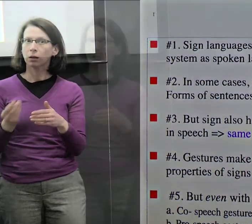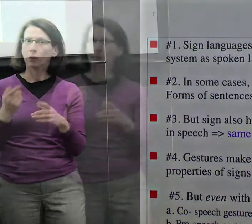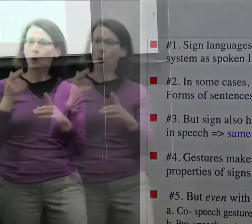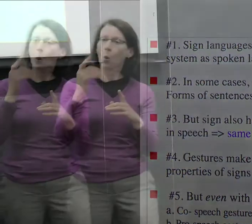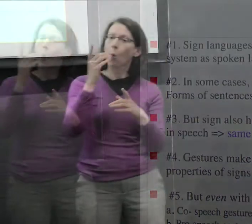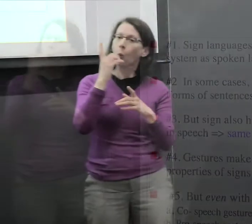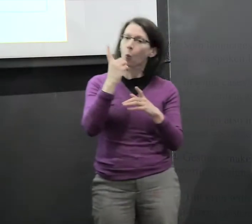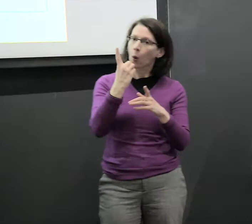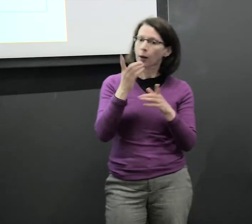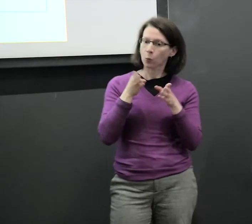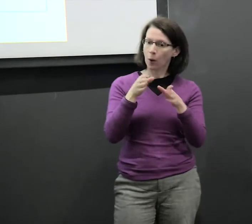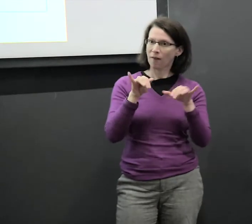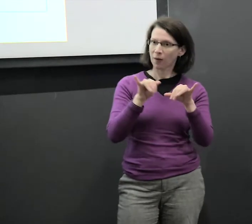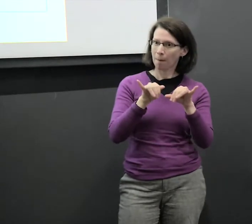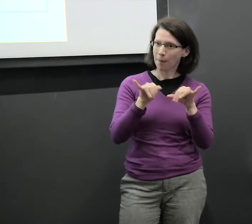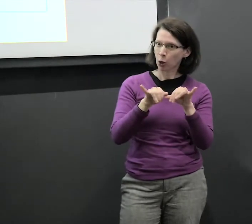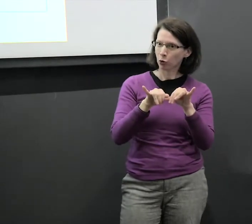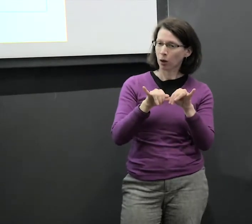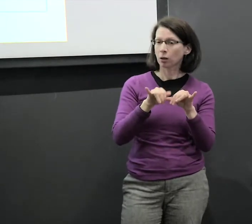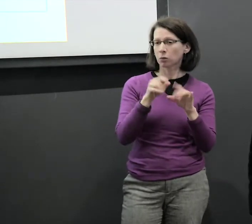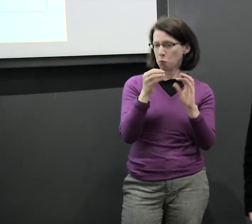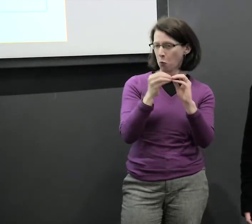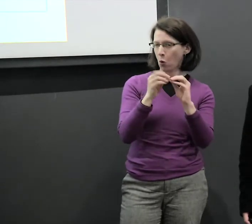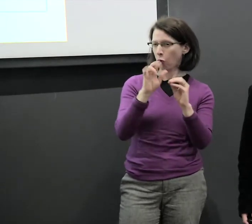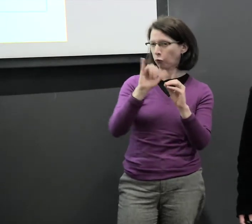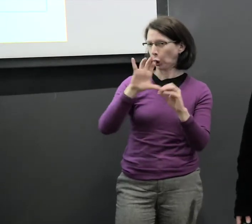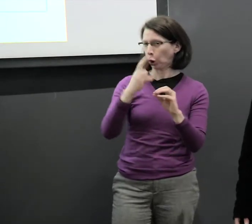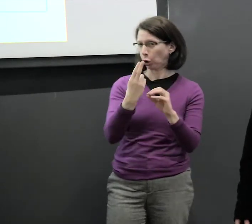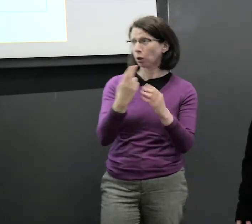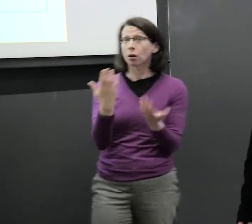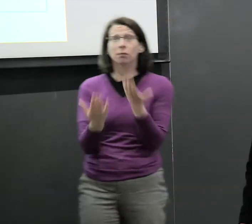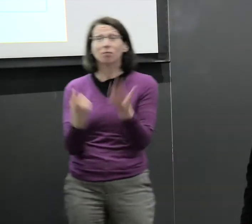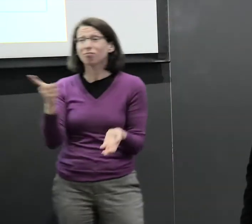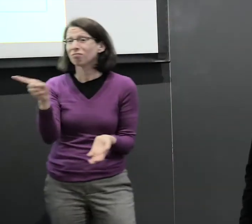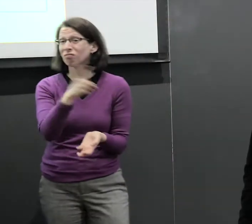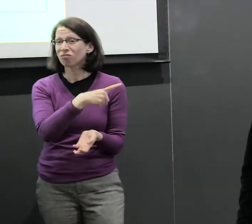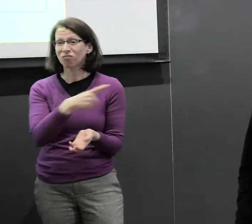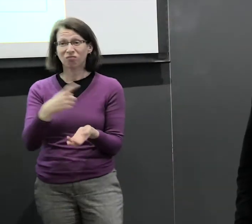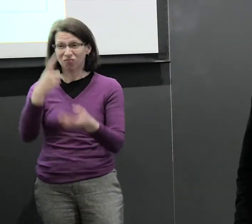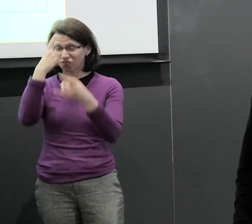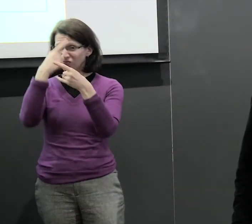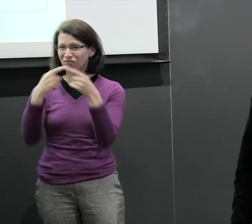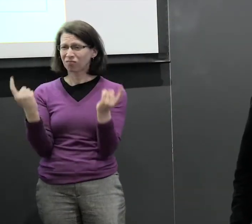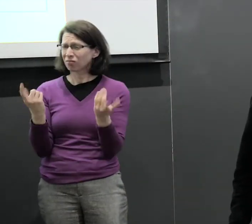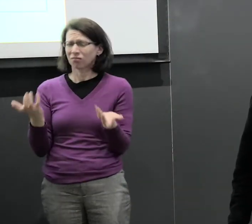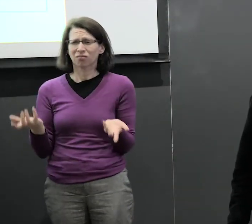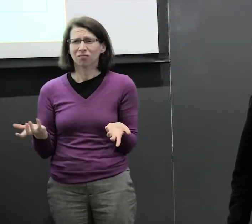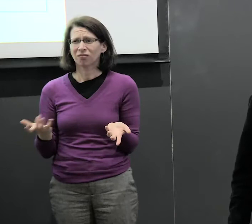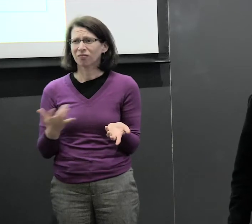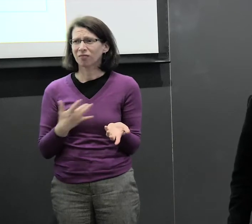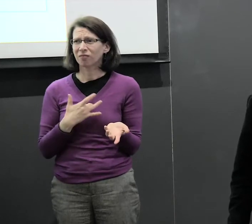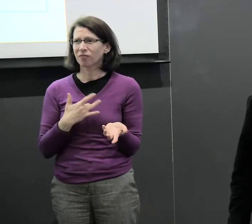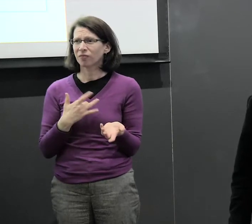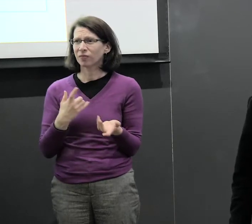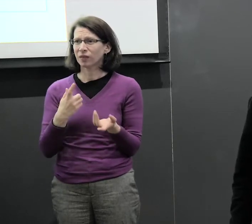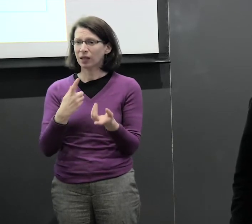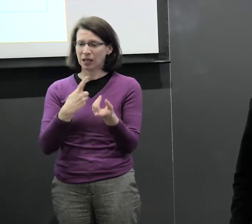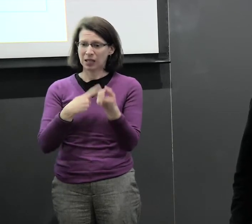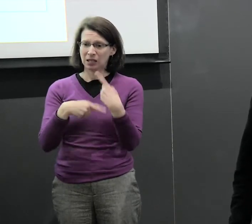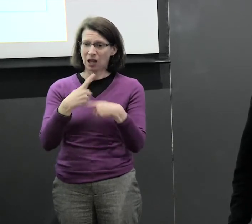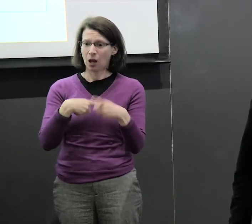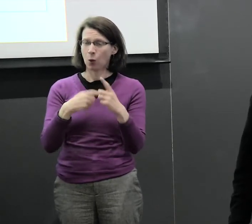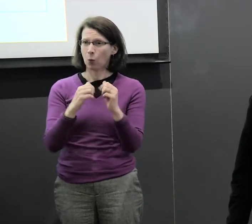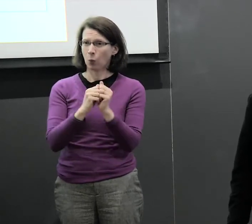richer. You might object that one needs to compare sign with